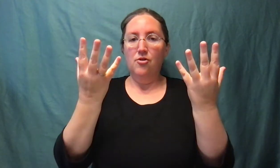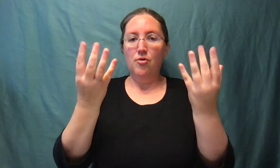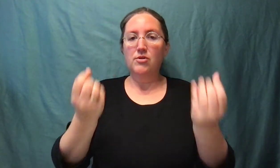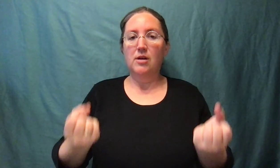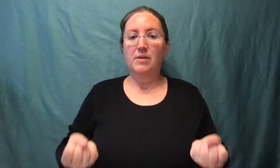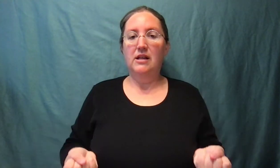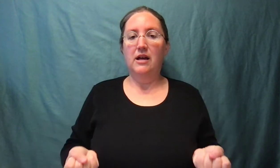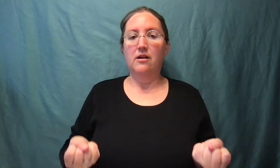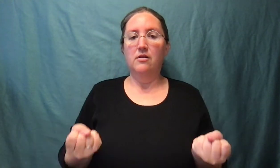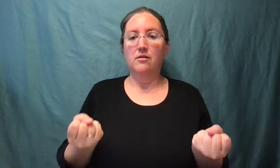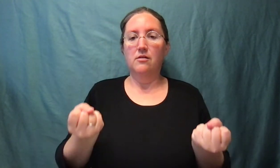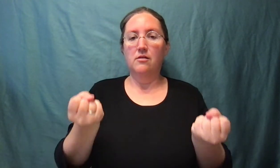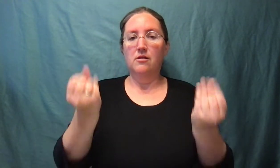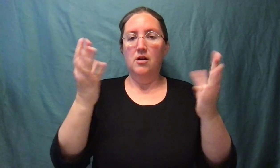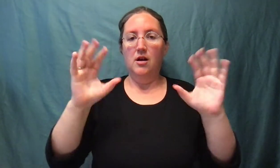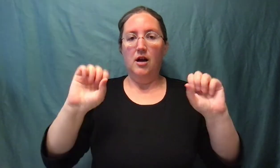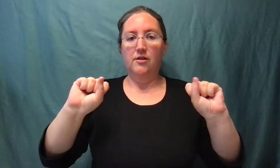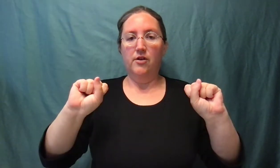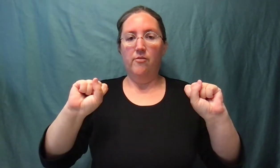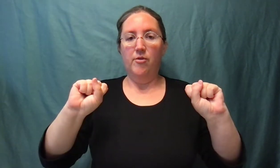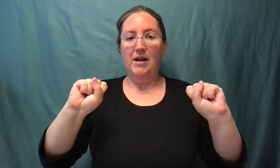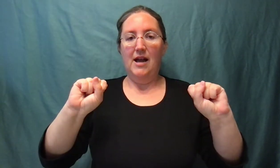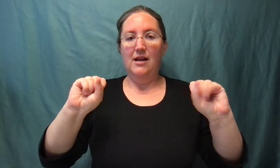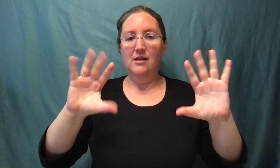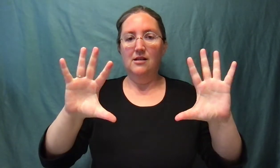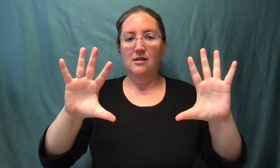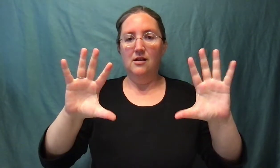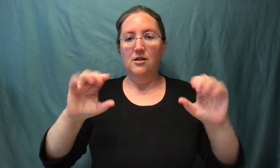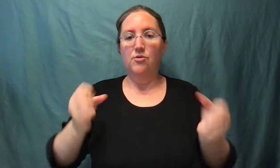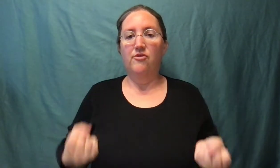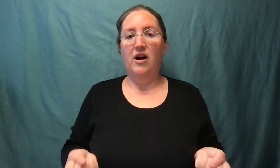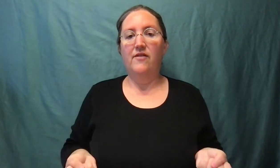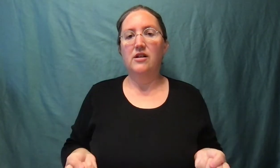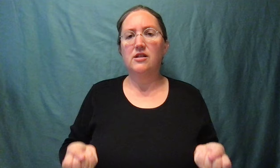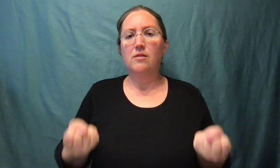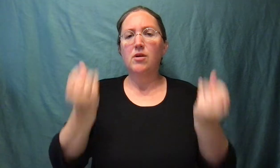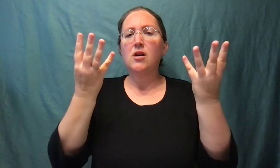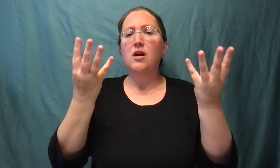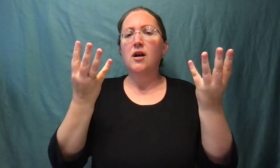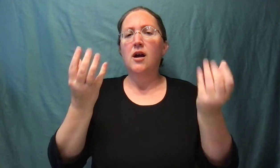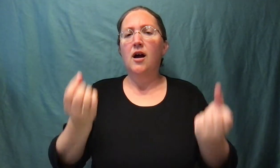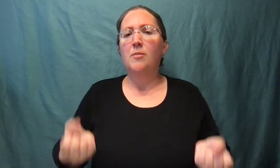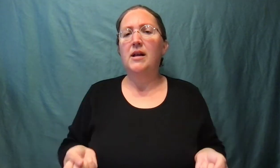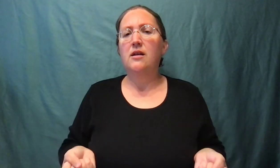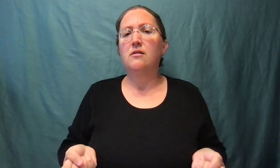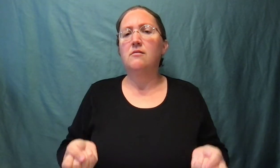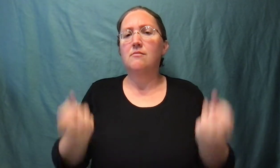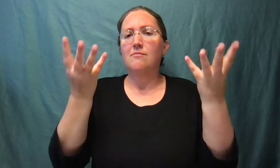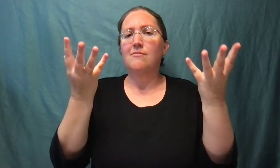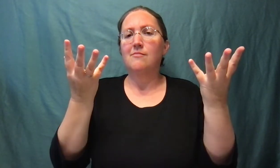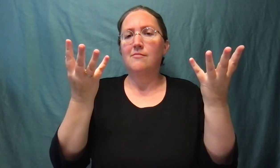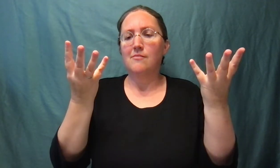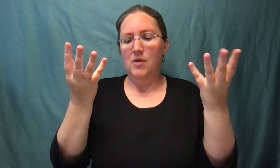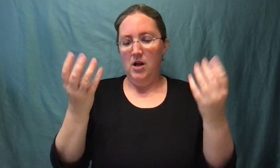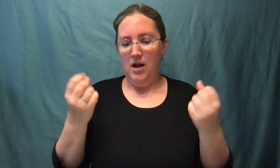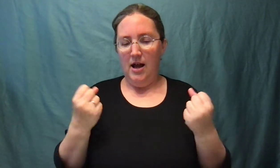throws up in the air. I come from an S to a 5 hand shape. How many? And